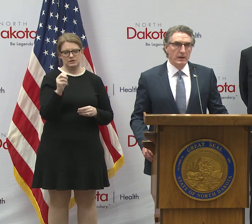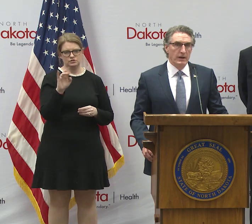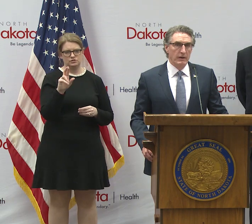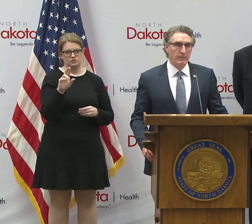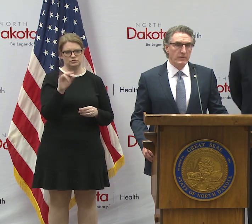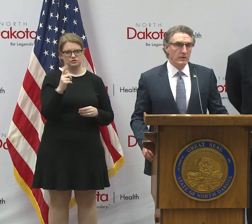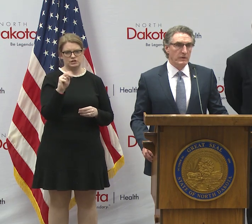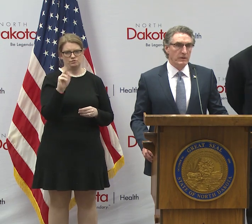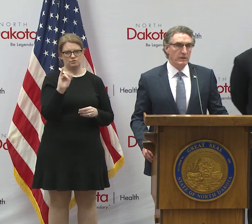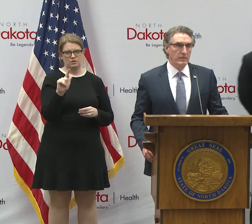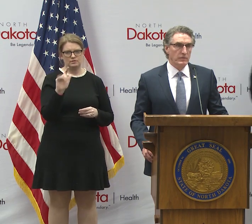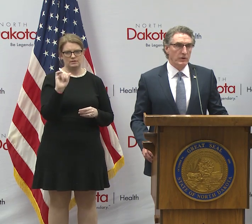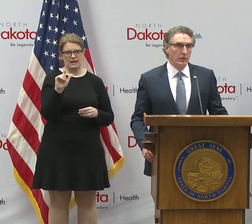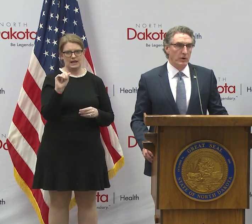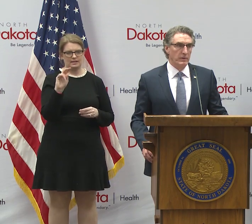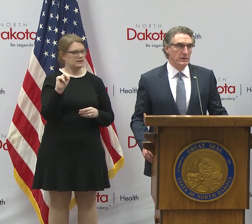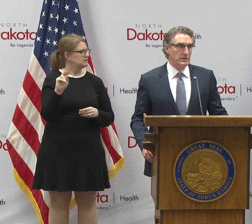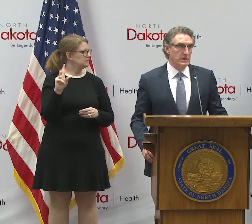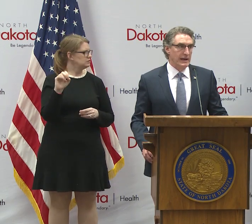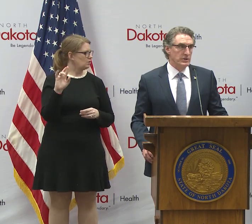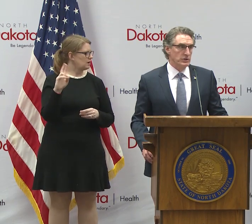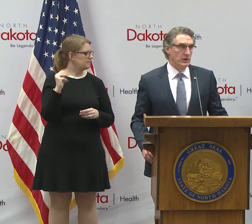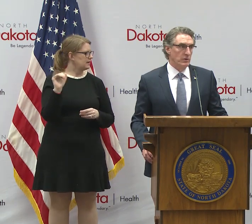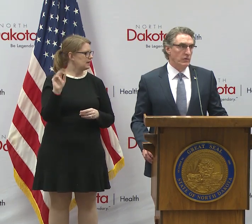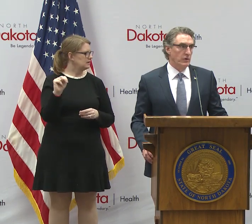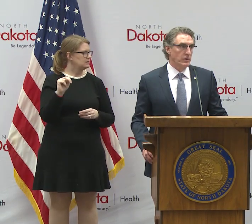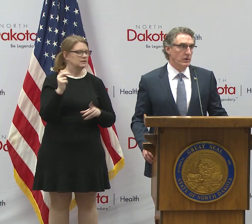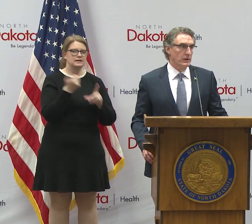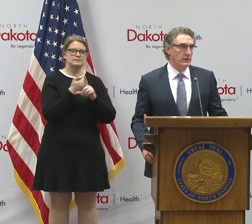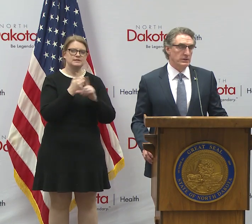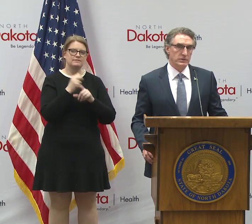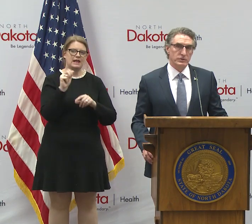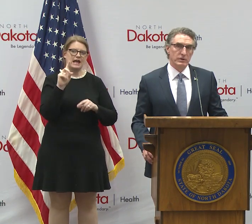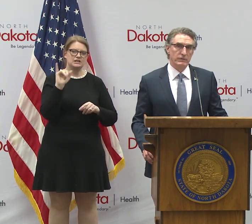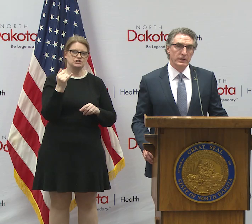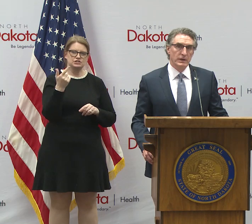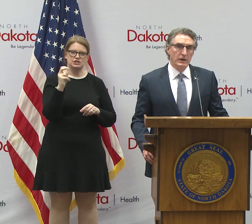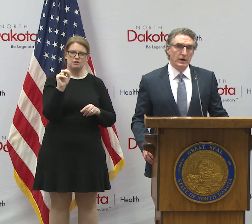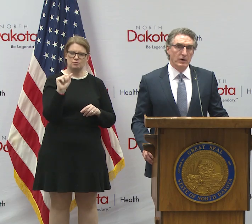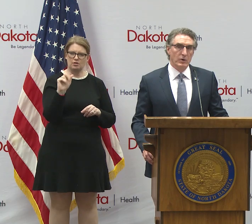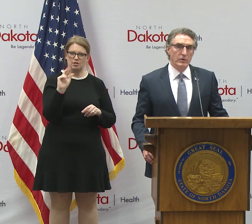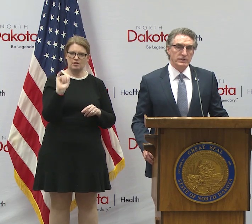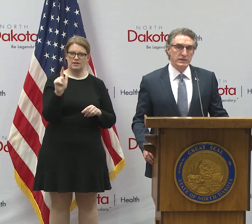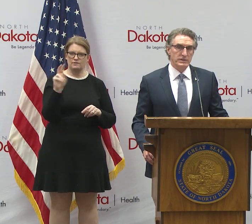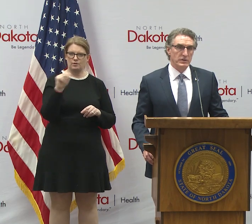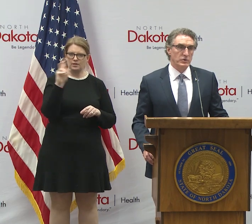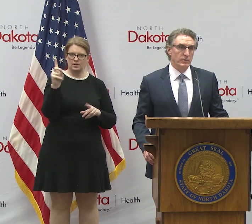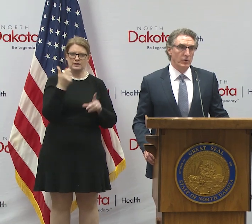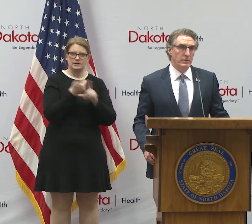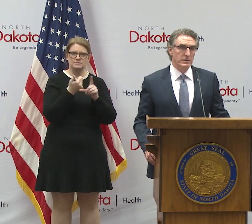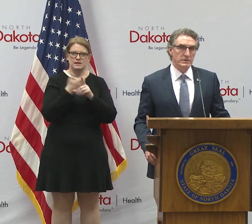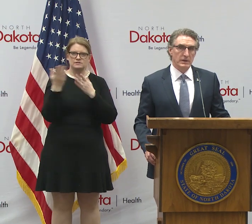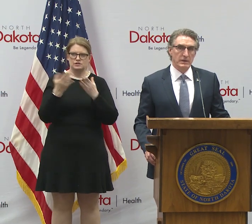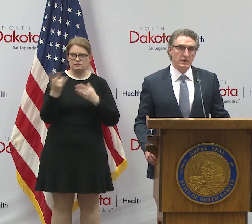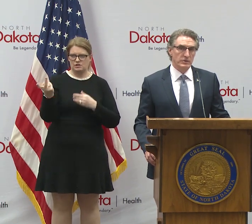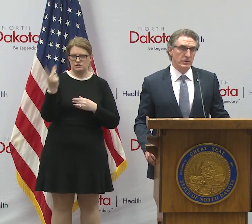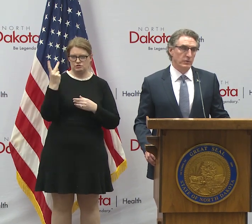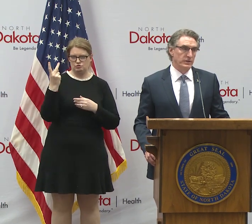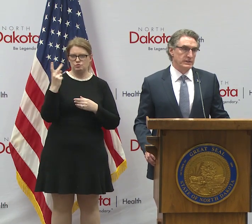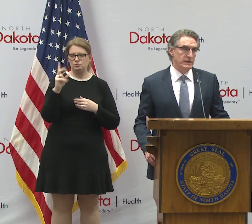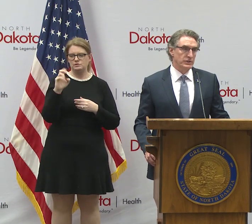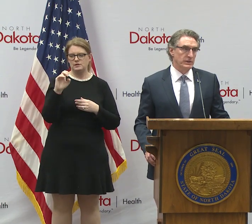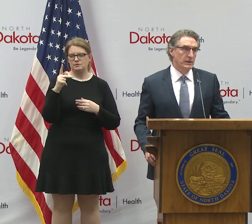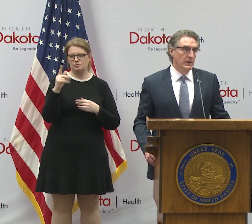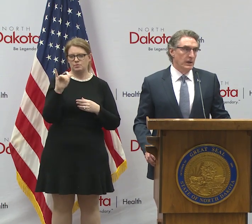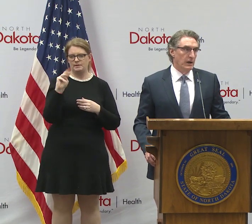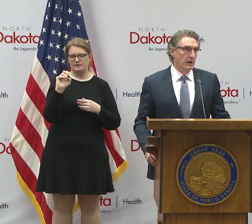Dohrmann. General Dohrmann is the Adjutant General of North Dakota. He's served overseas on 2 deployments. He served